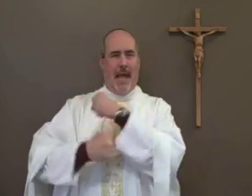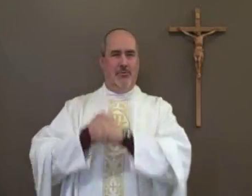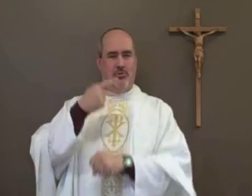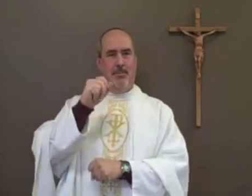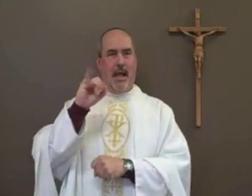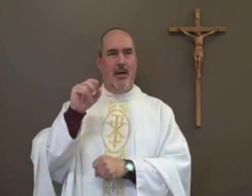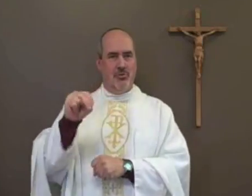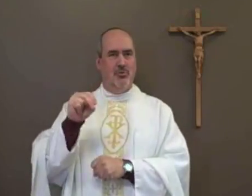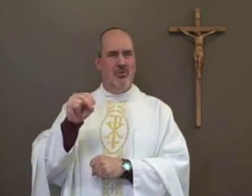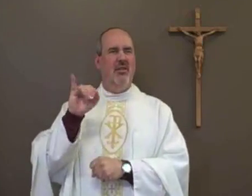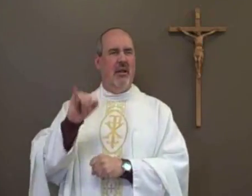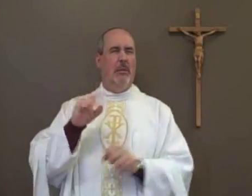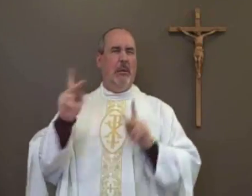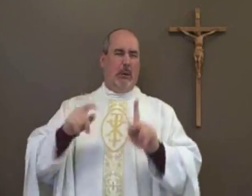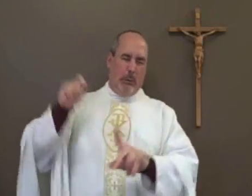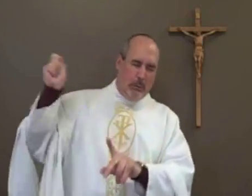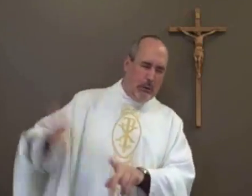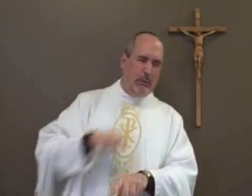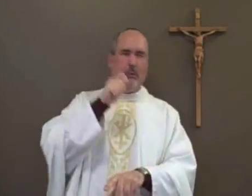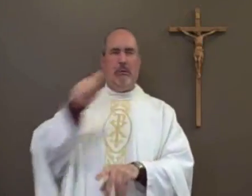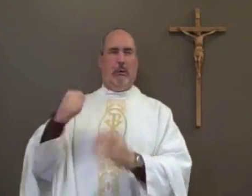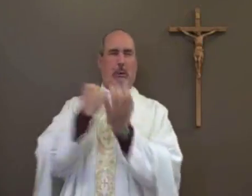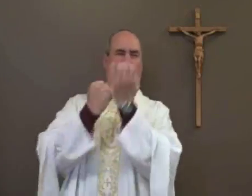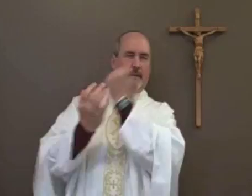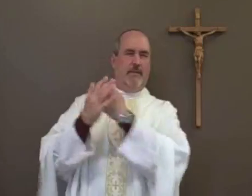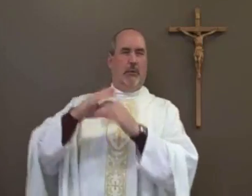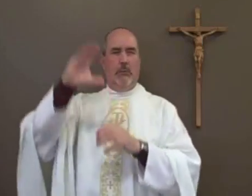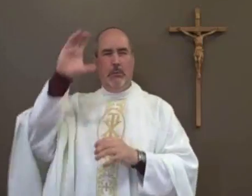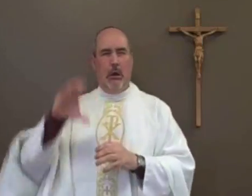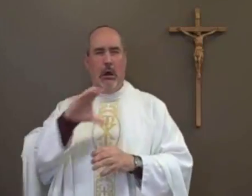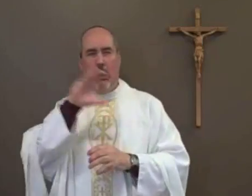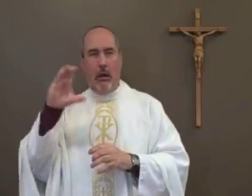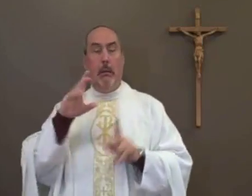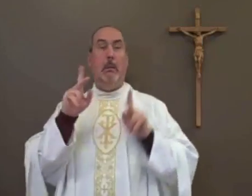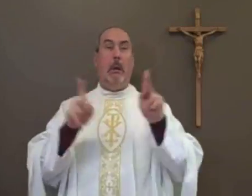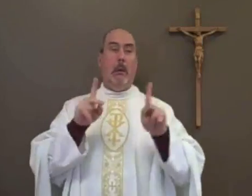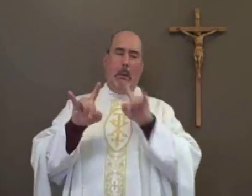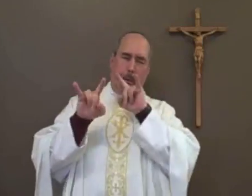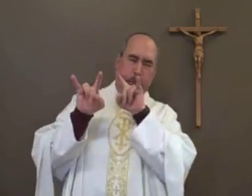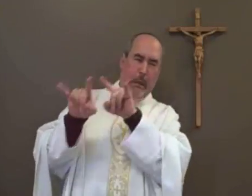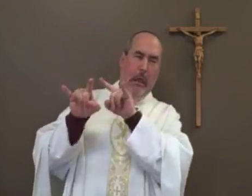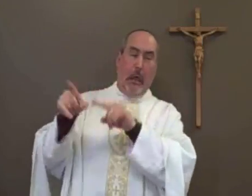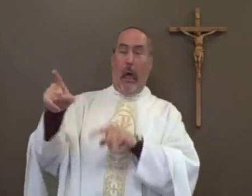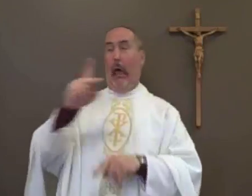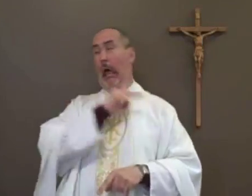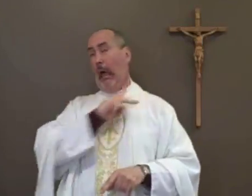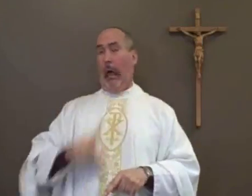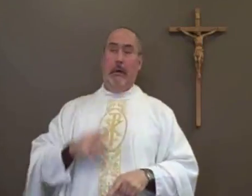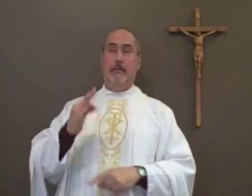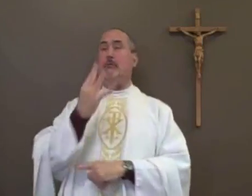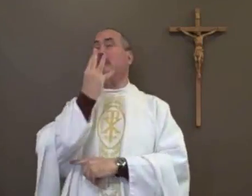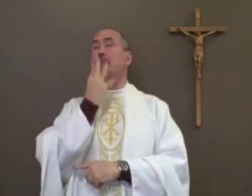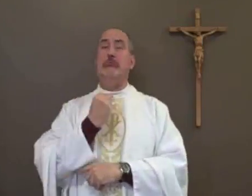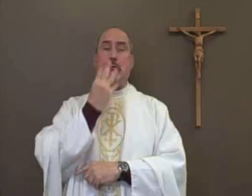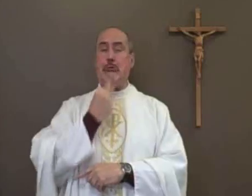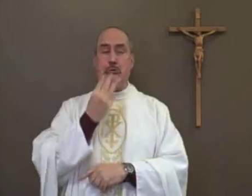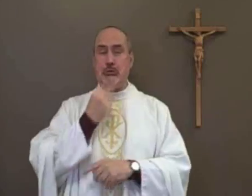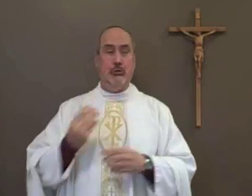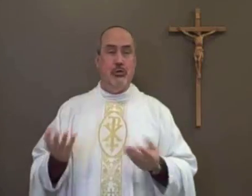When we examine today's gospel, which speaks of the passion of Christ when he was crucified and beaten and mocked for being